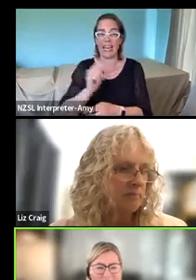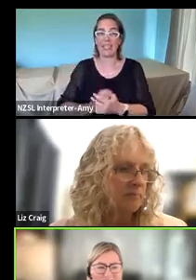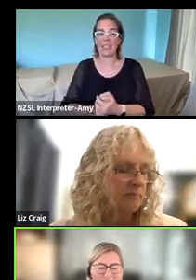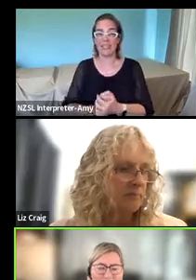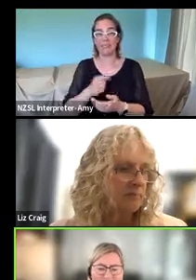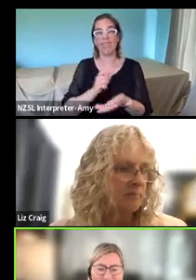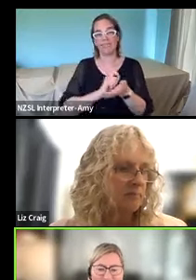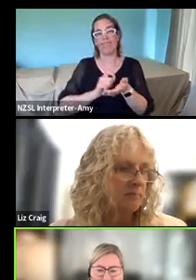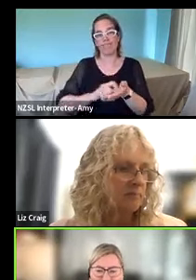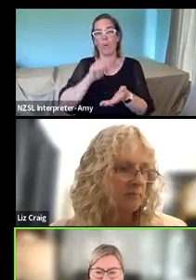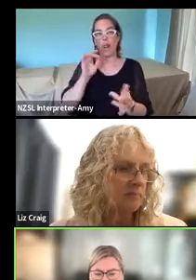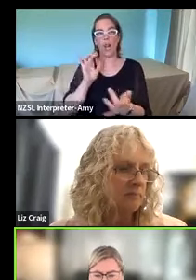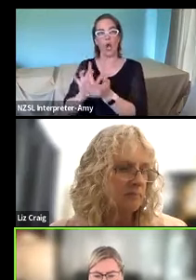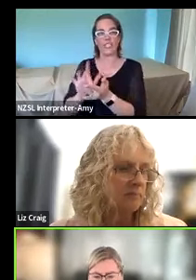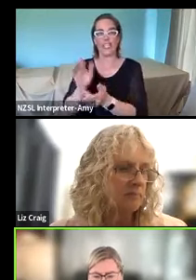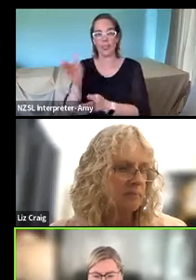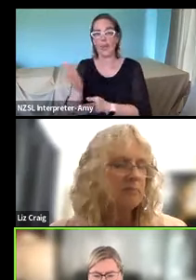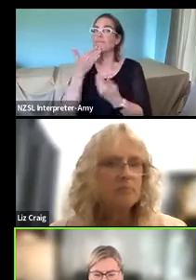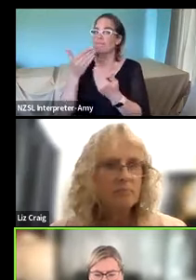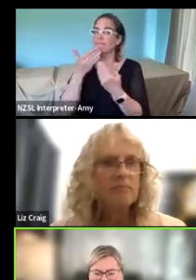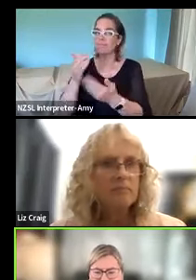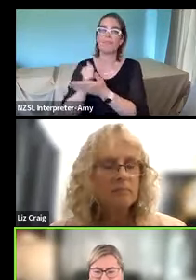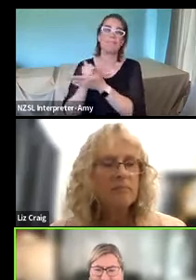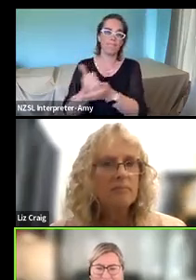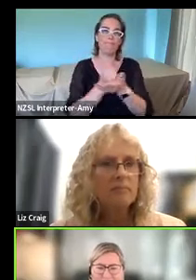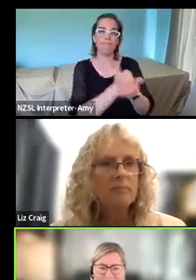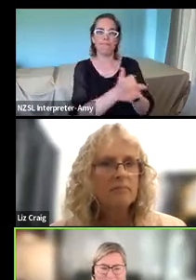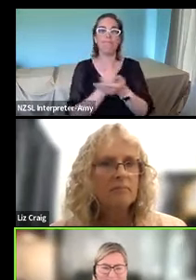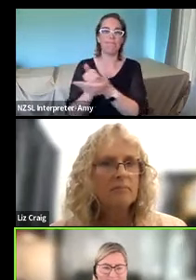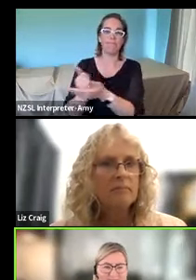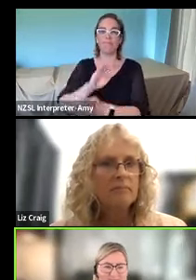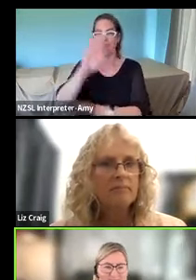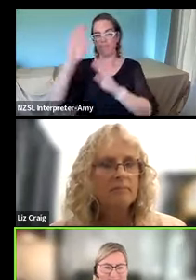in touch. Ngā mihi nui, kia koutou, mā te wā,